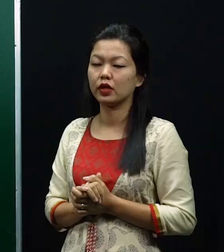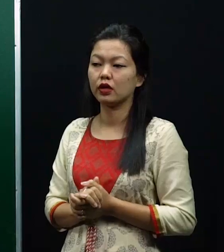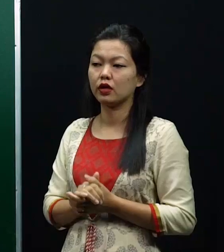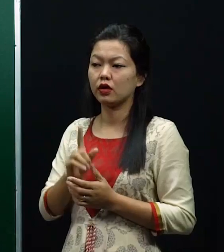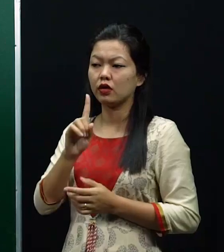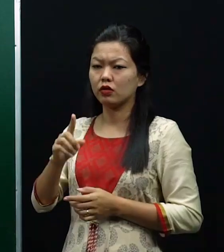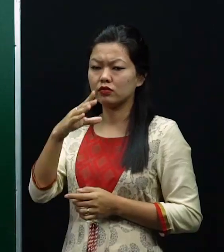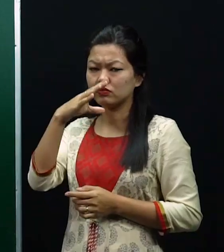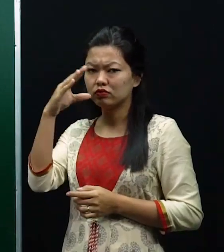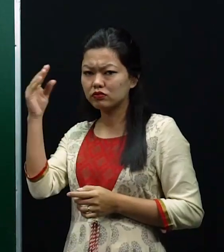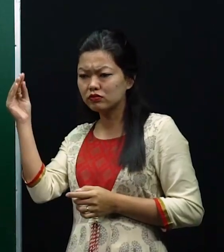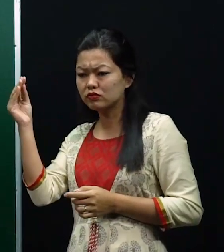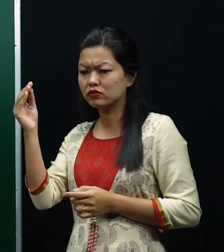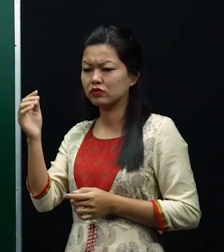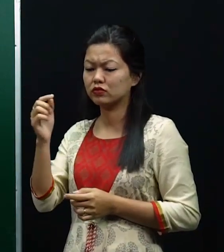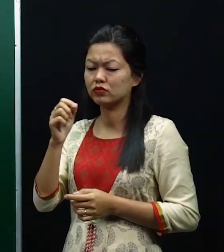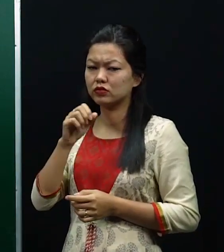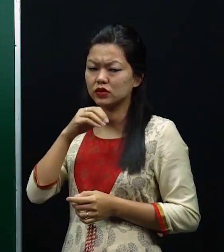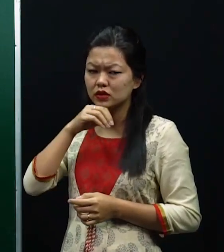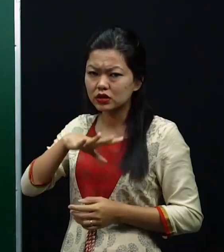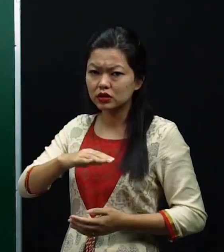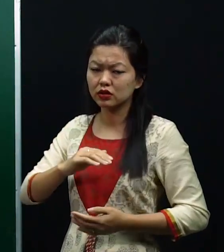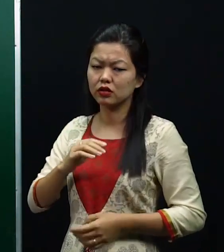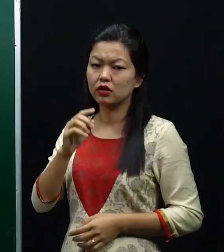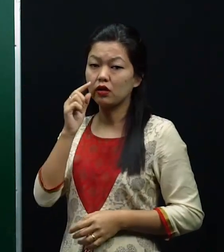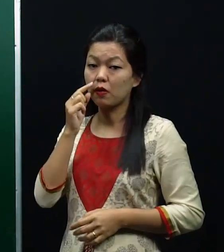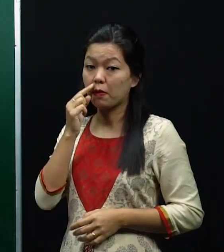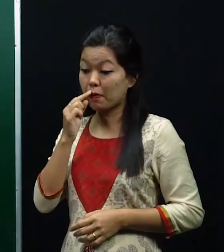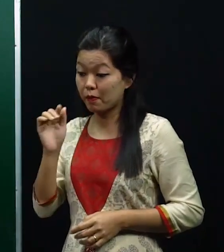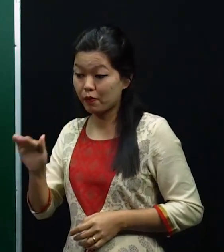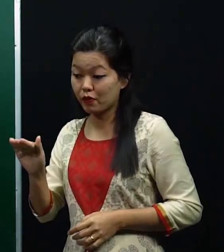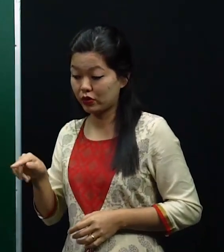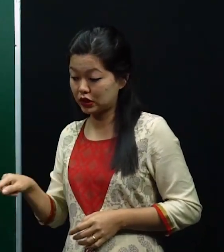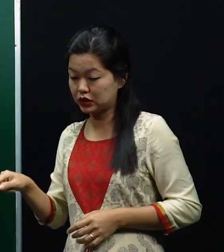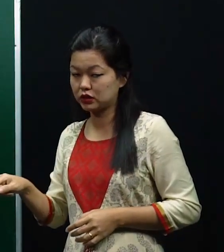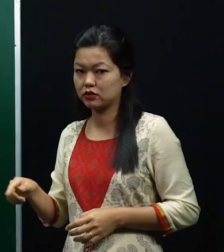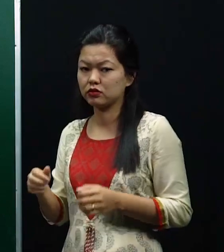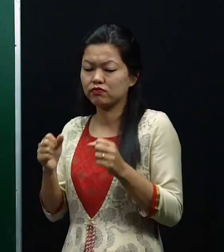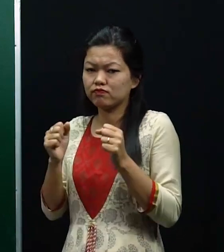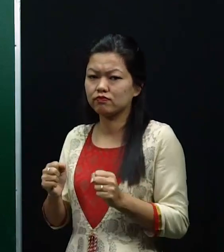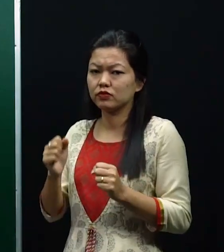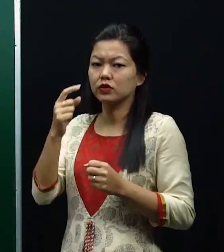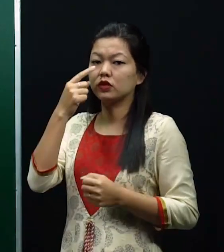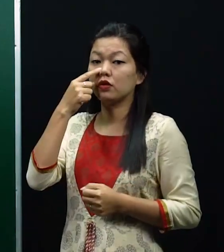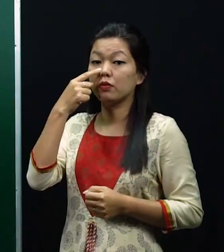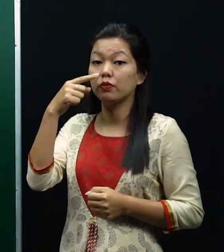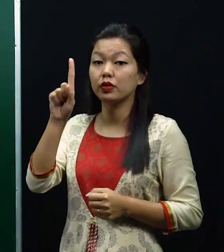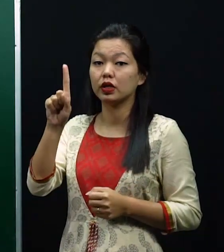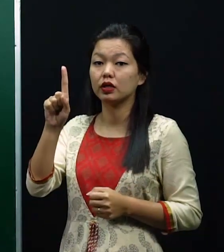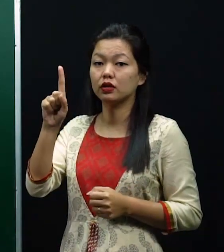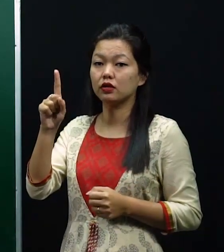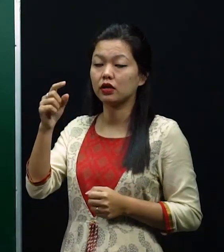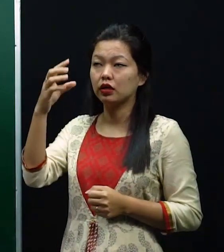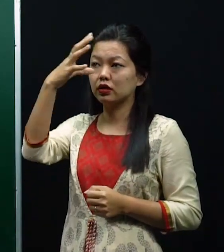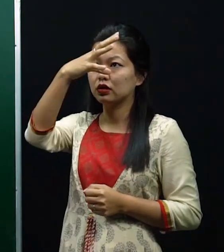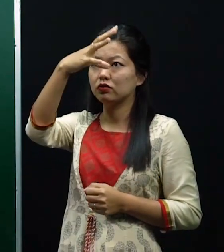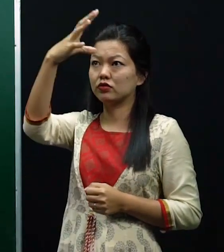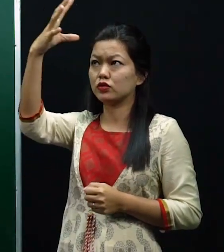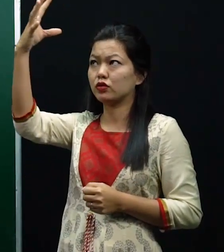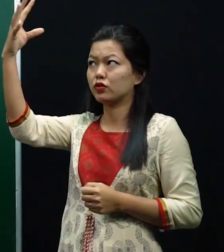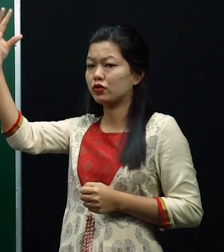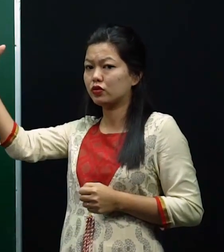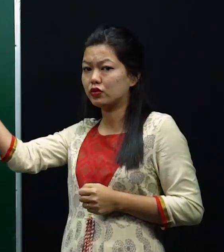are supposed to have supernatural powers, or which are related to past events which you find it difficult